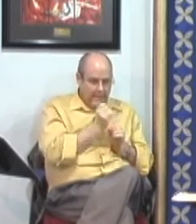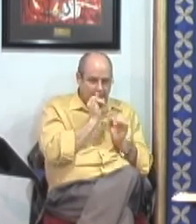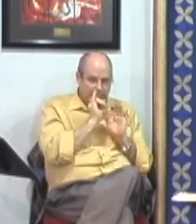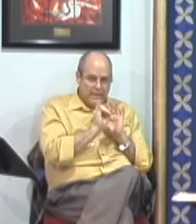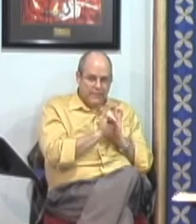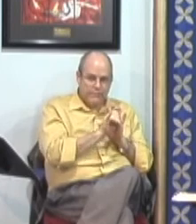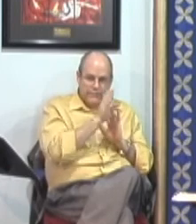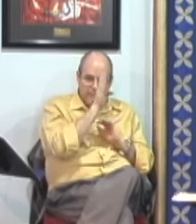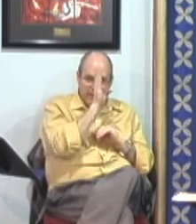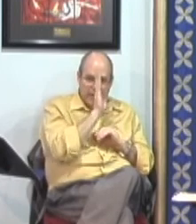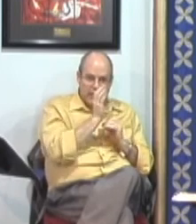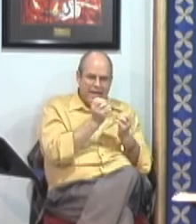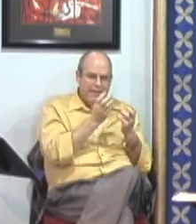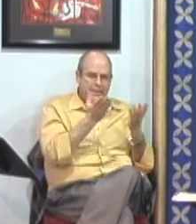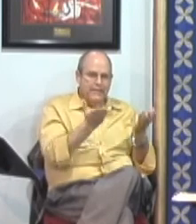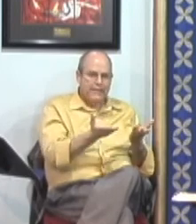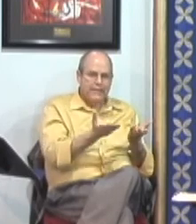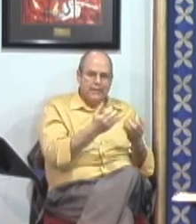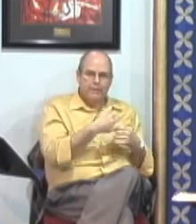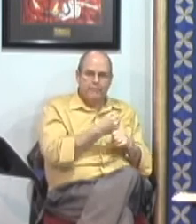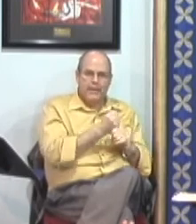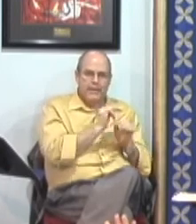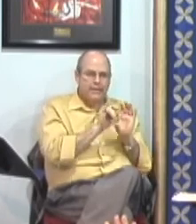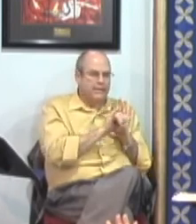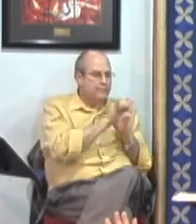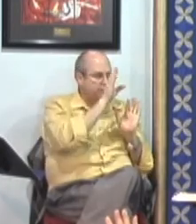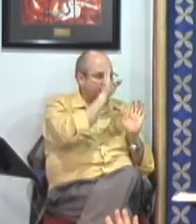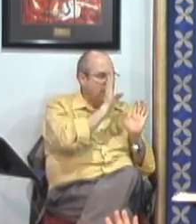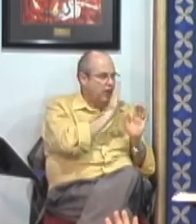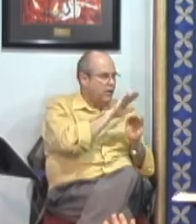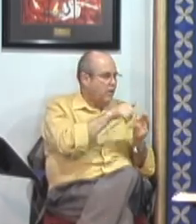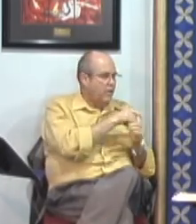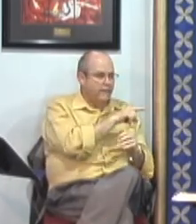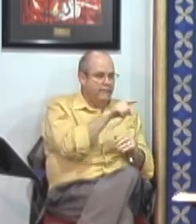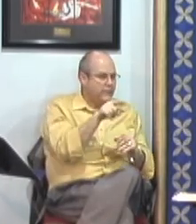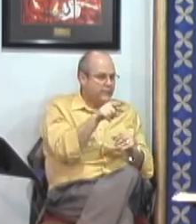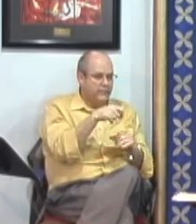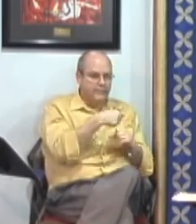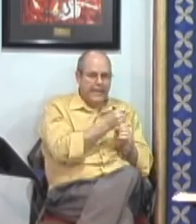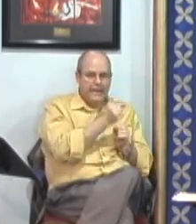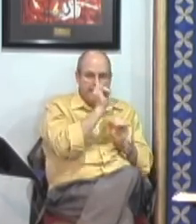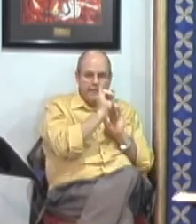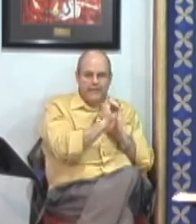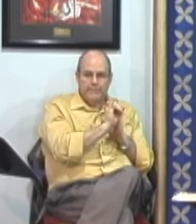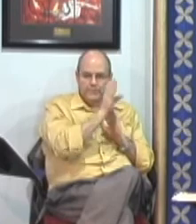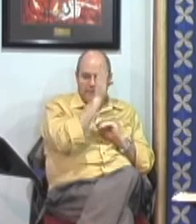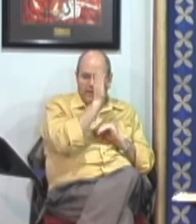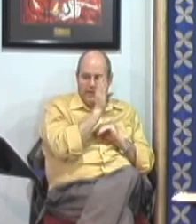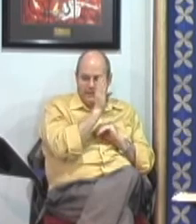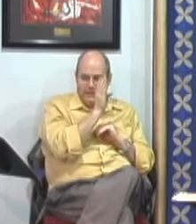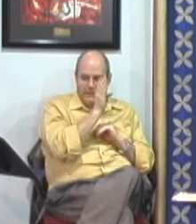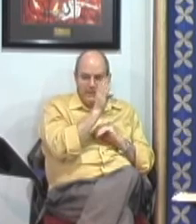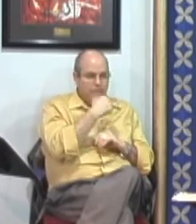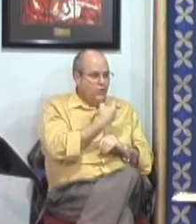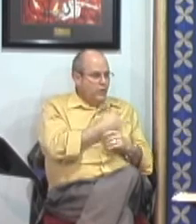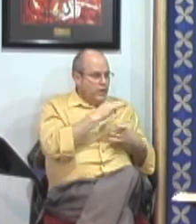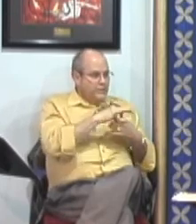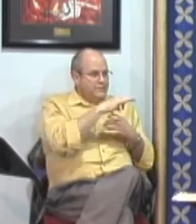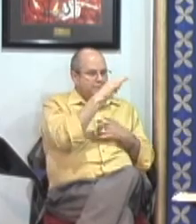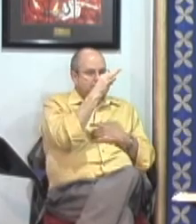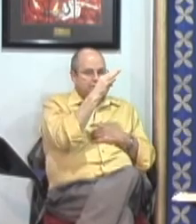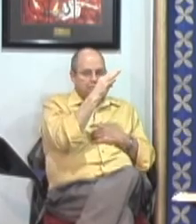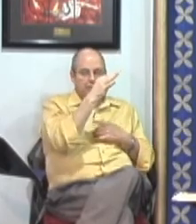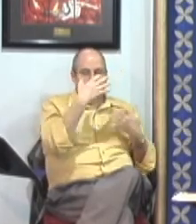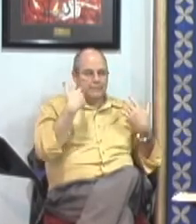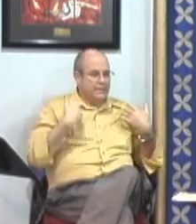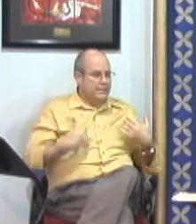of God, how many here are made in the image of God? All of you. We're all made in the image of God. We are spirit beings.